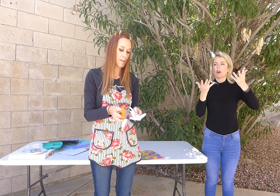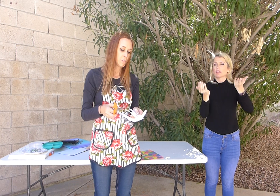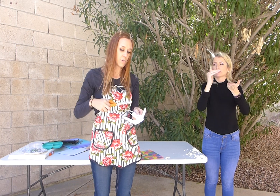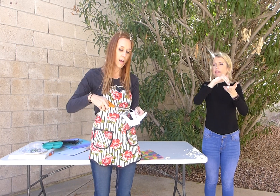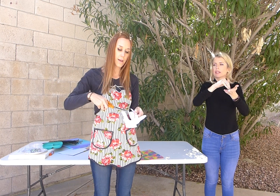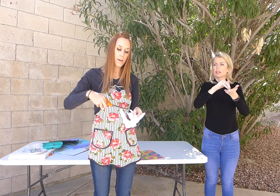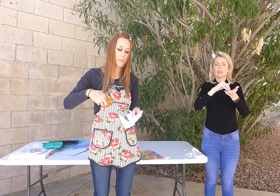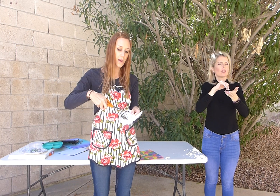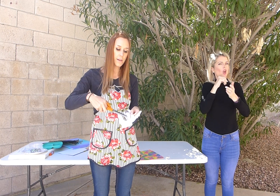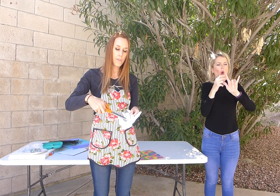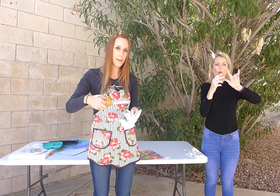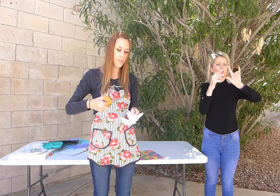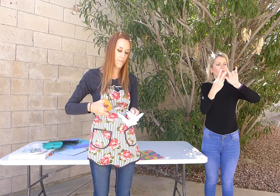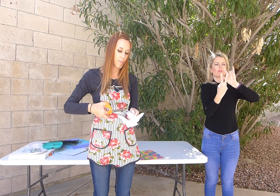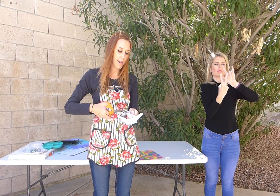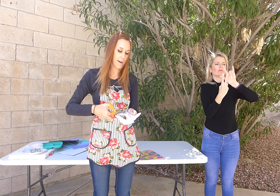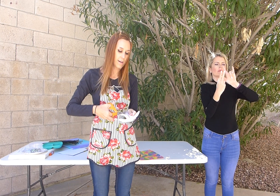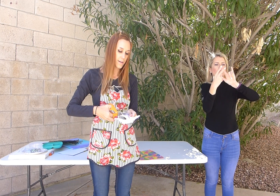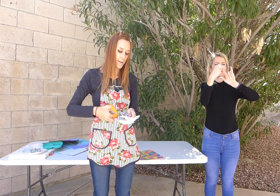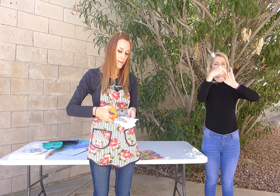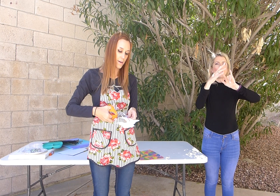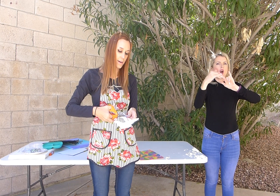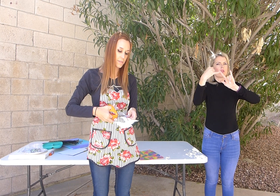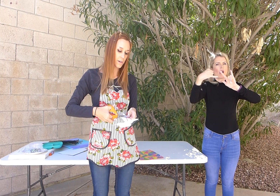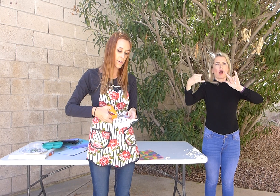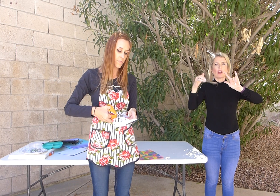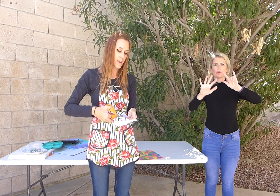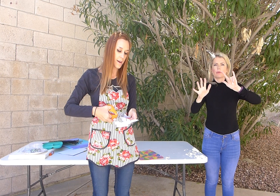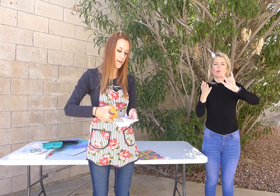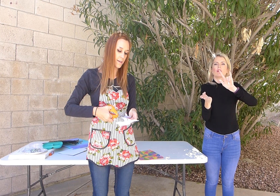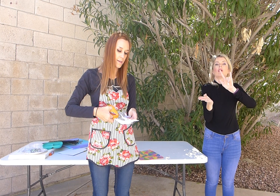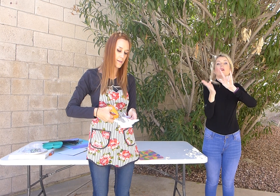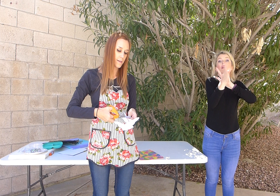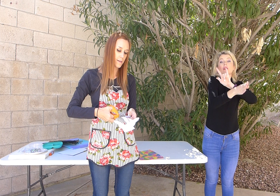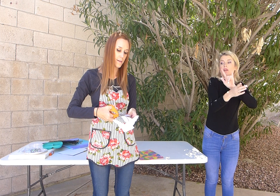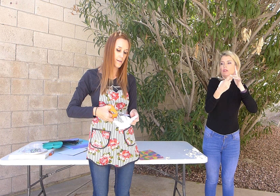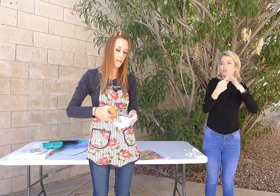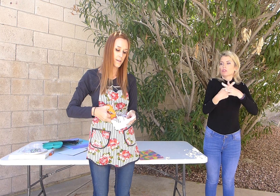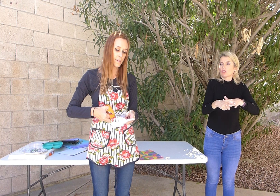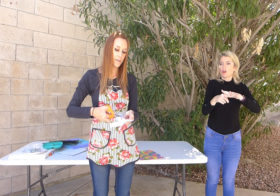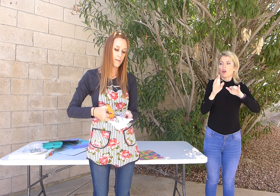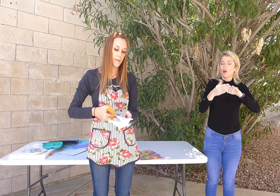again, do not cut on the dotted line, leave it there. You're going to start over here.